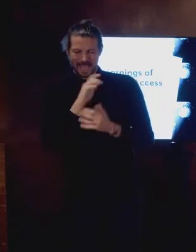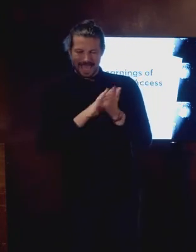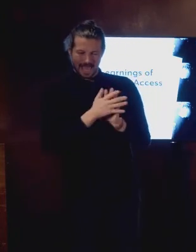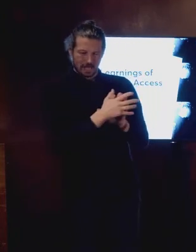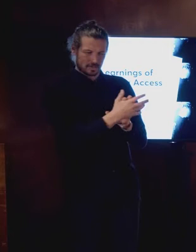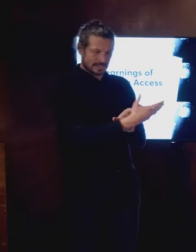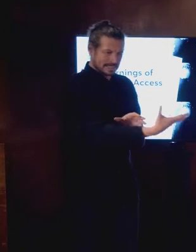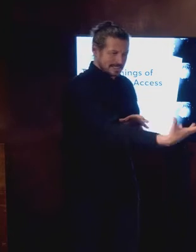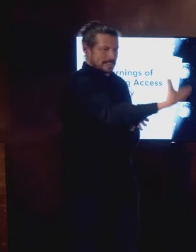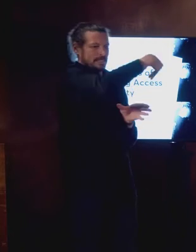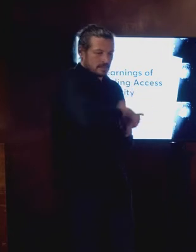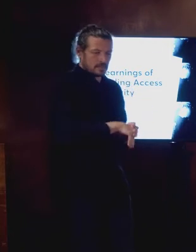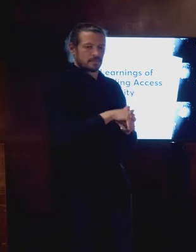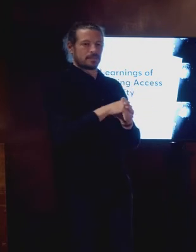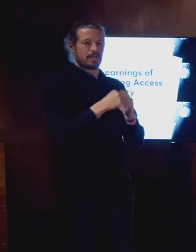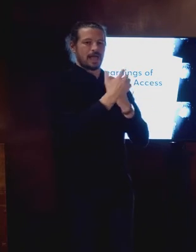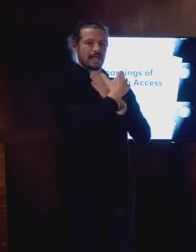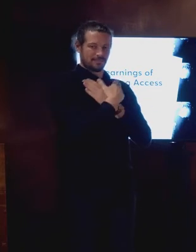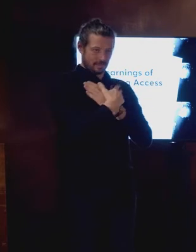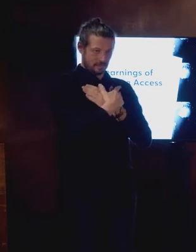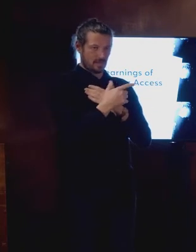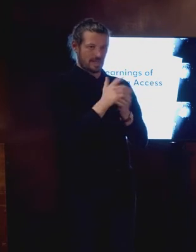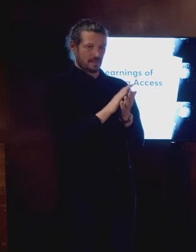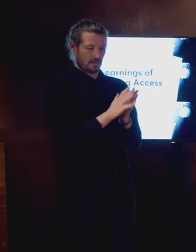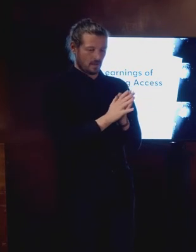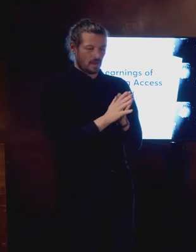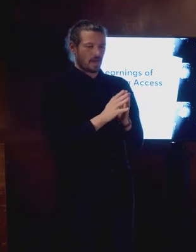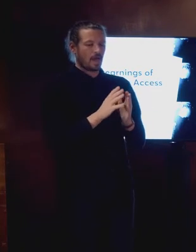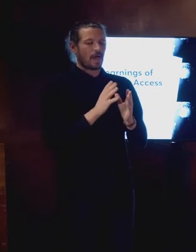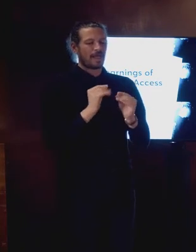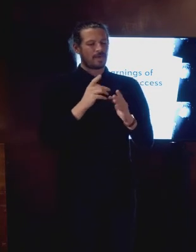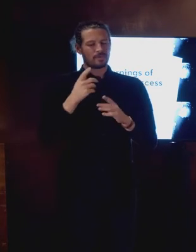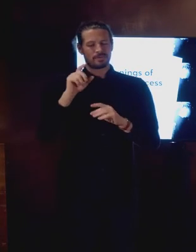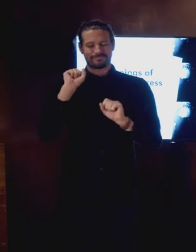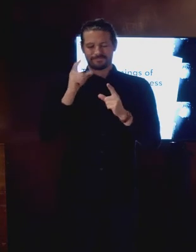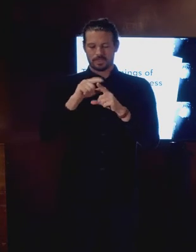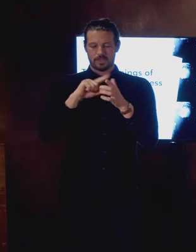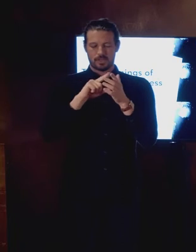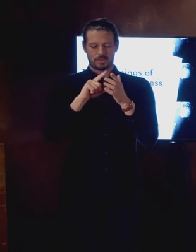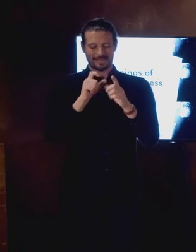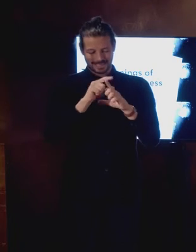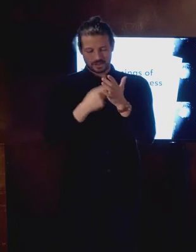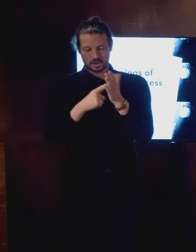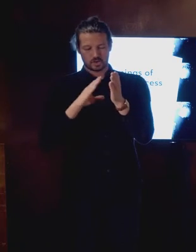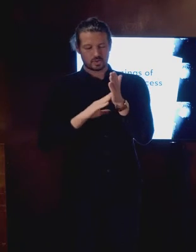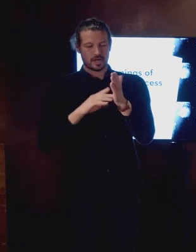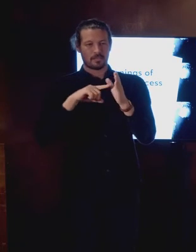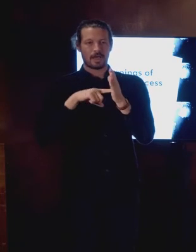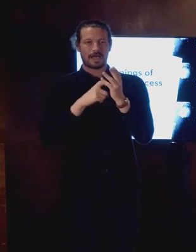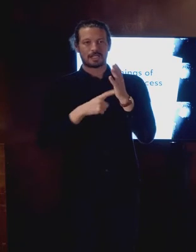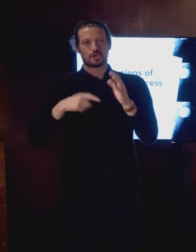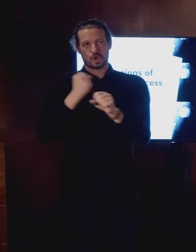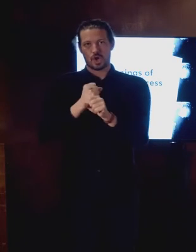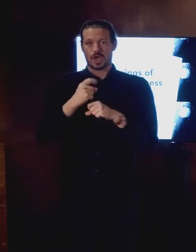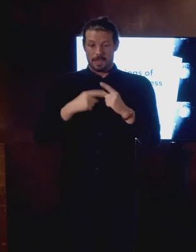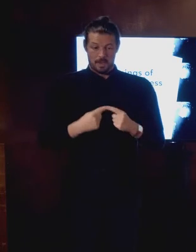Asphyxia and then we quickly realised that the dramaturgy of the show centred around me and my process